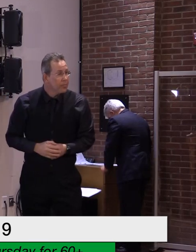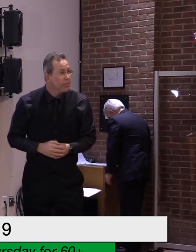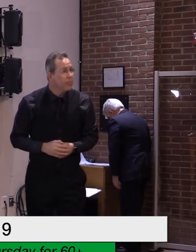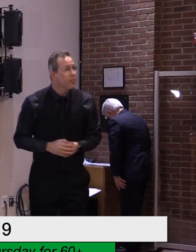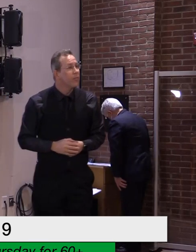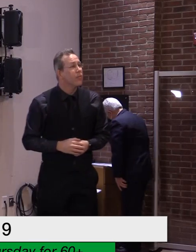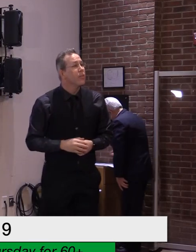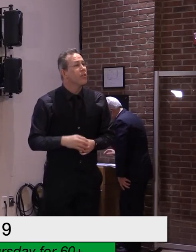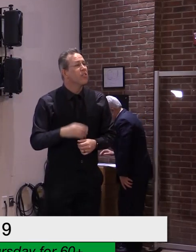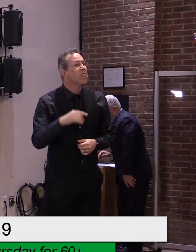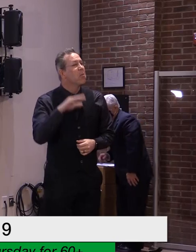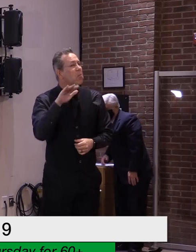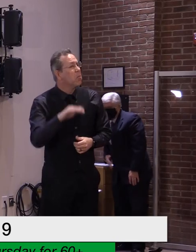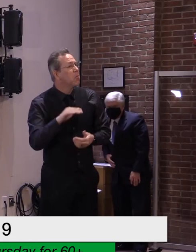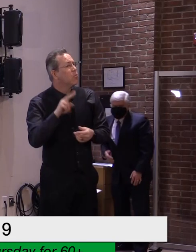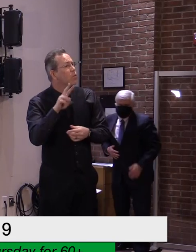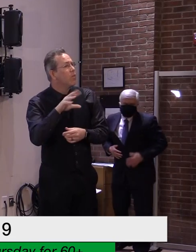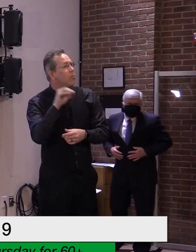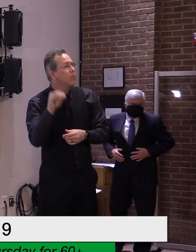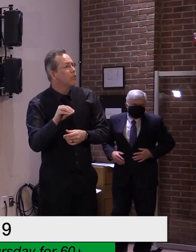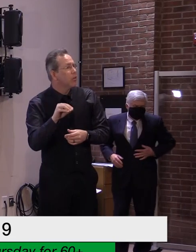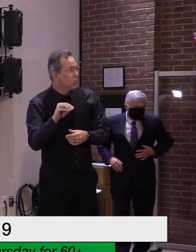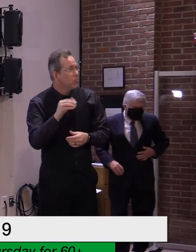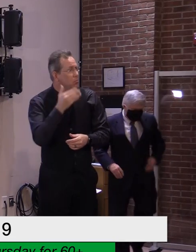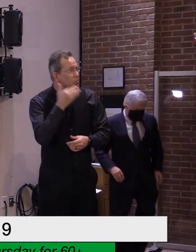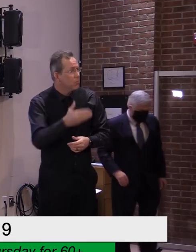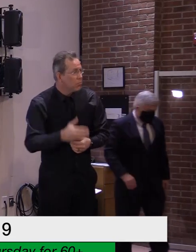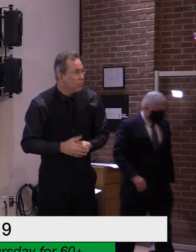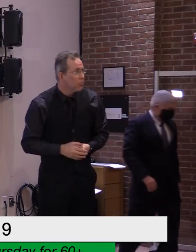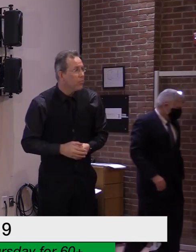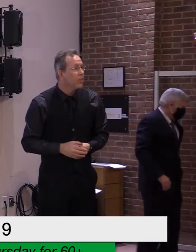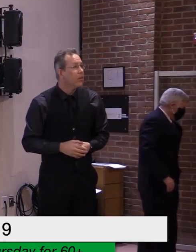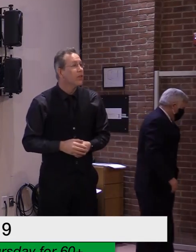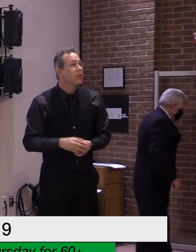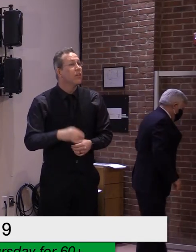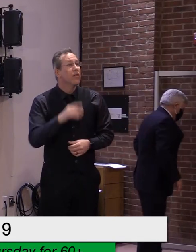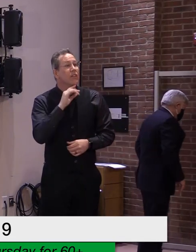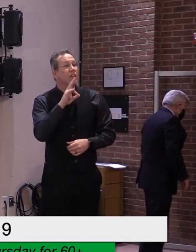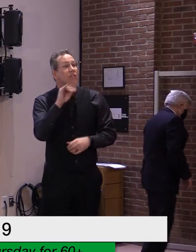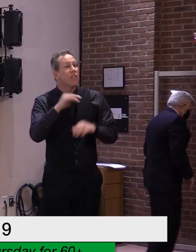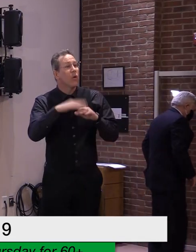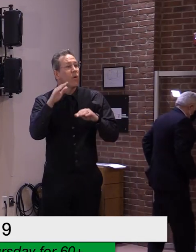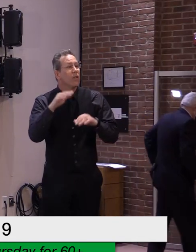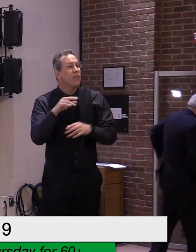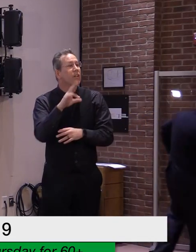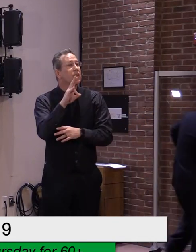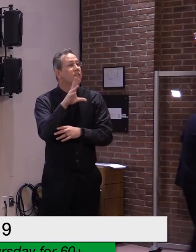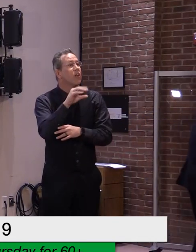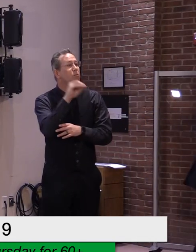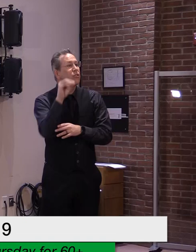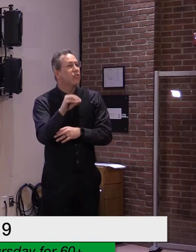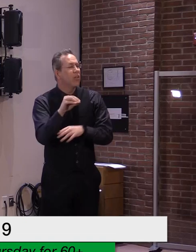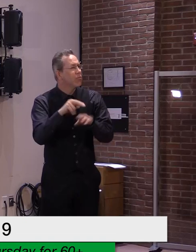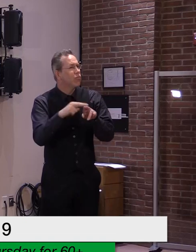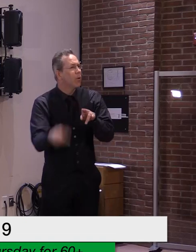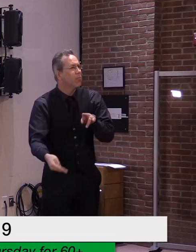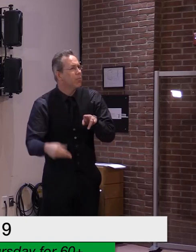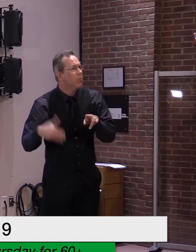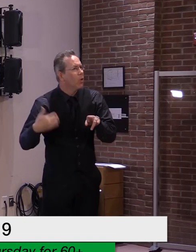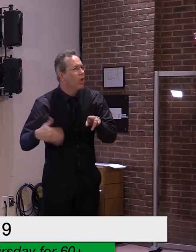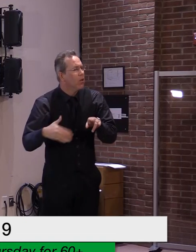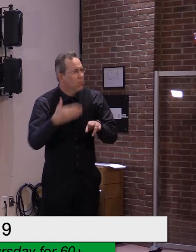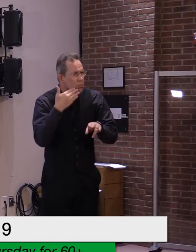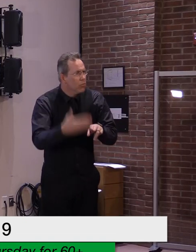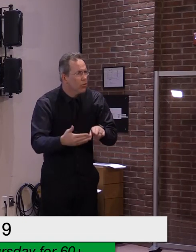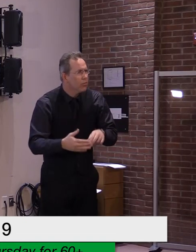younger, those that are 70 and older have seen a 75% decrease, a considerably more decrease, and the